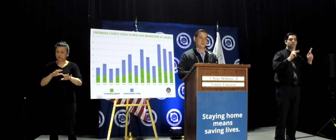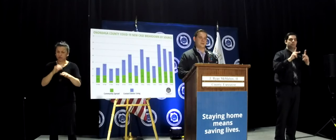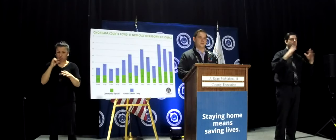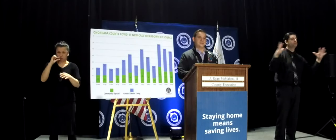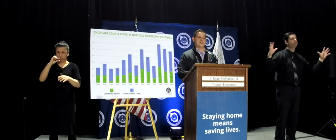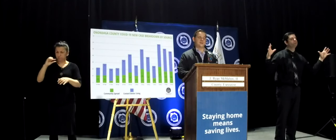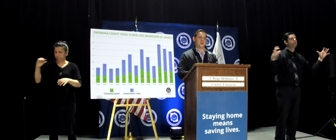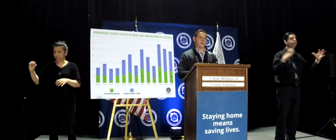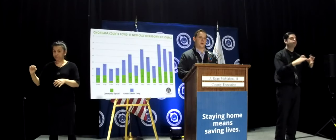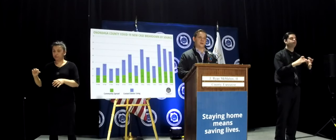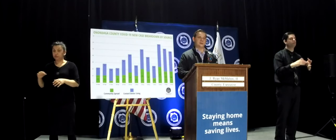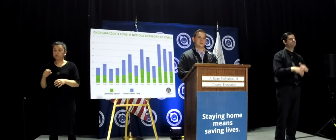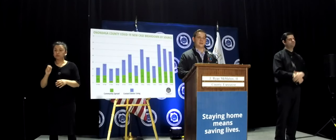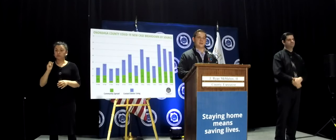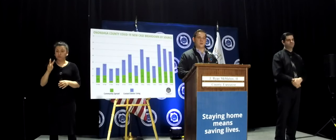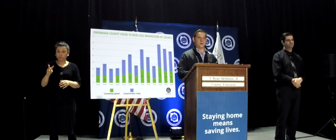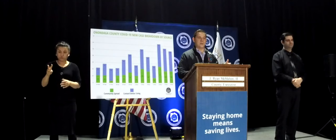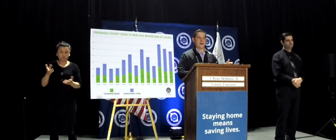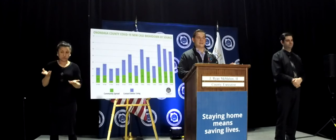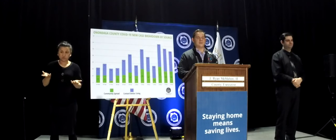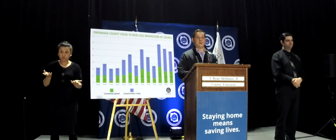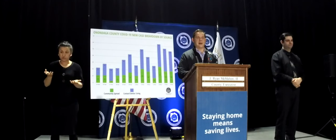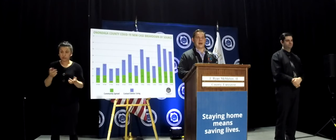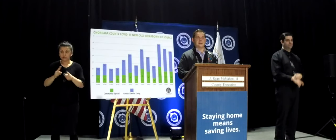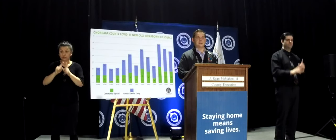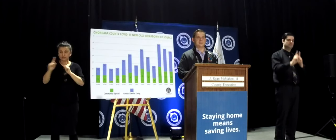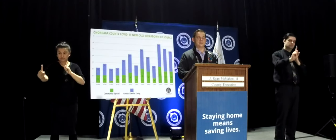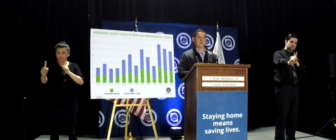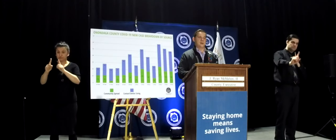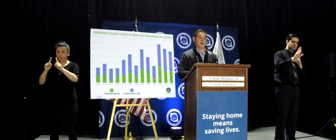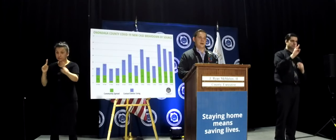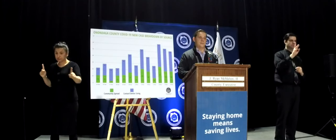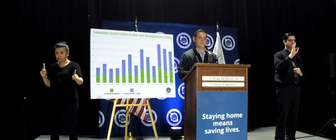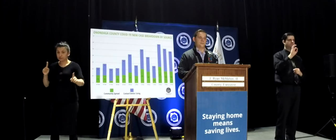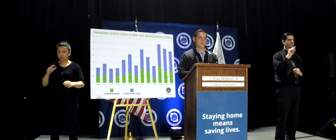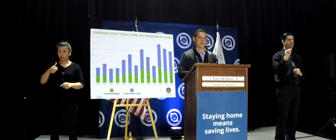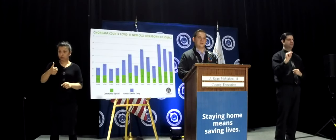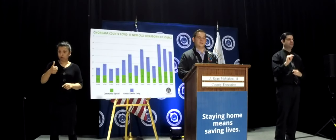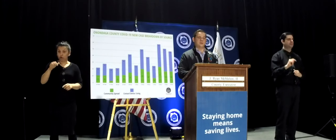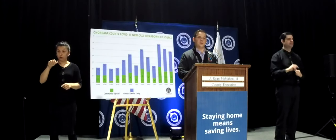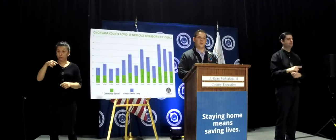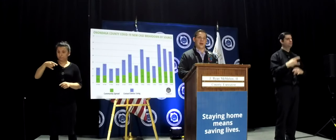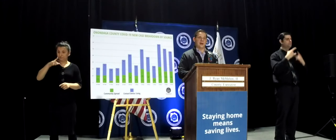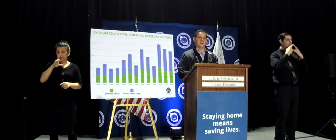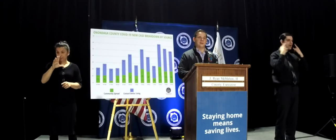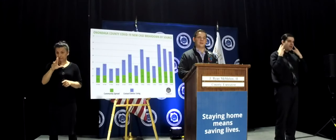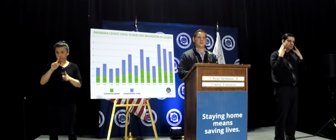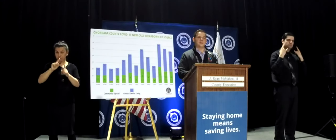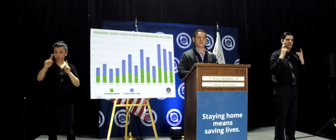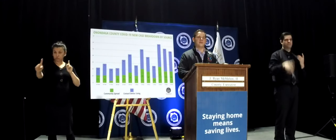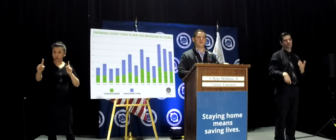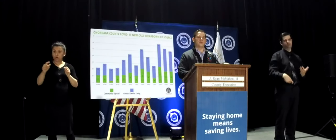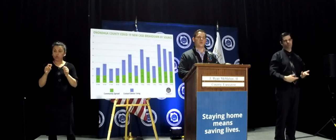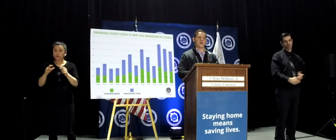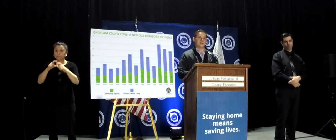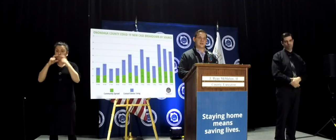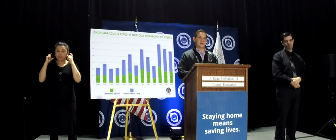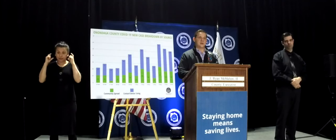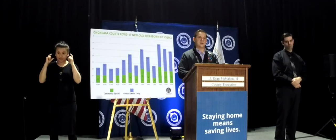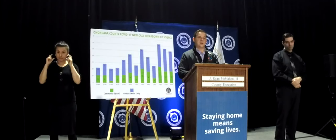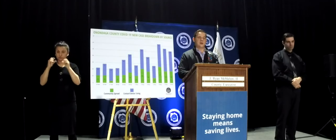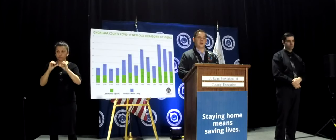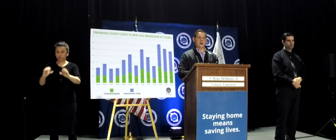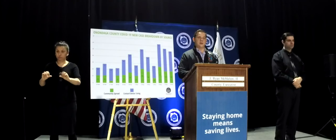But you need to be 6 feet apart, and you need to wear a mask if you're not. And even if you do that, there's a level of